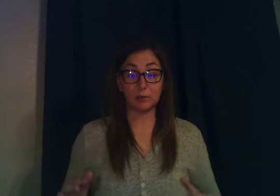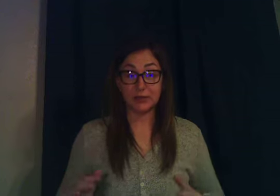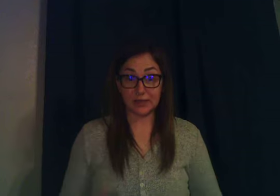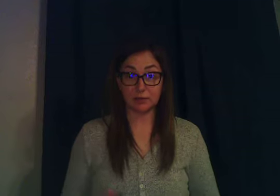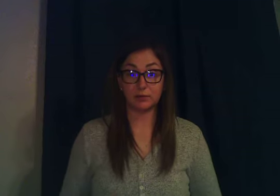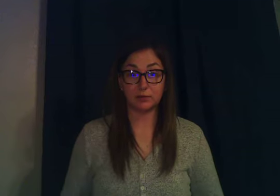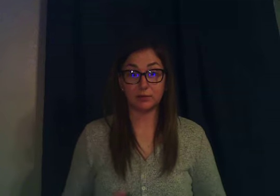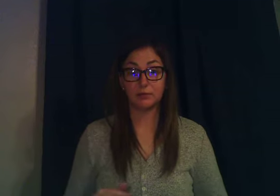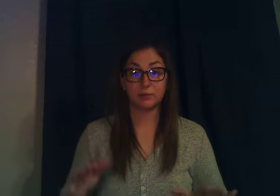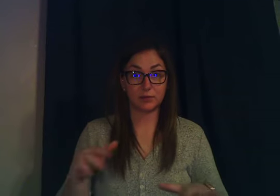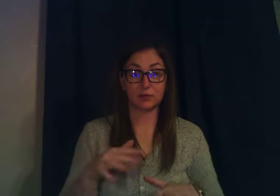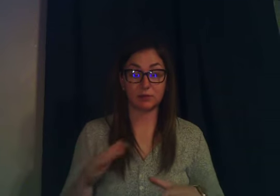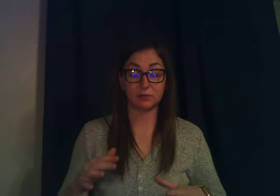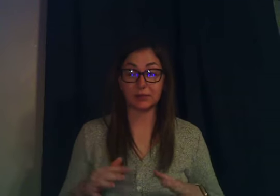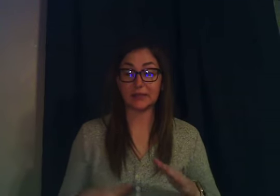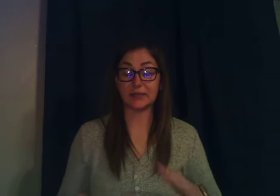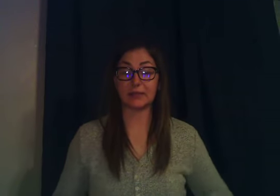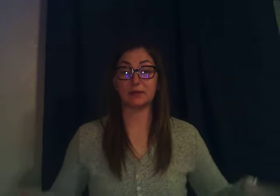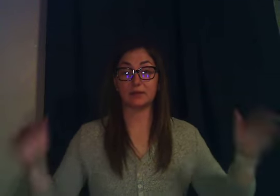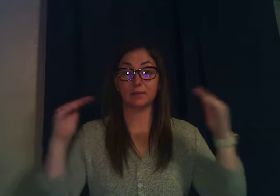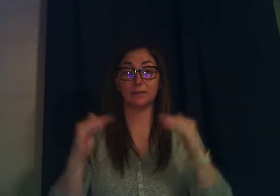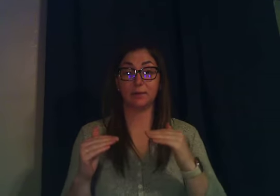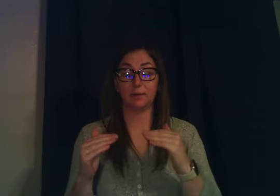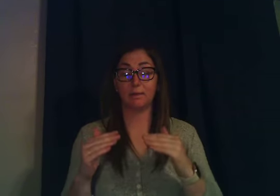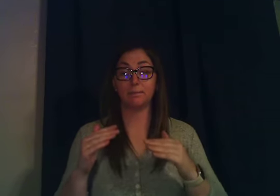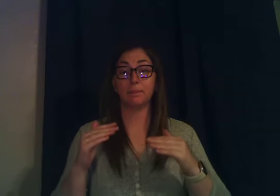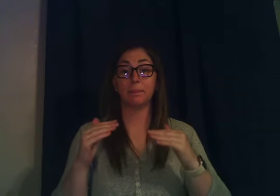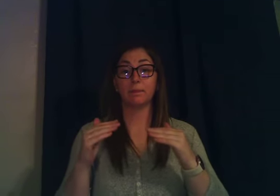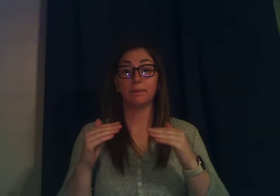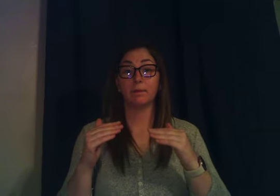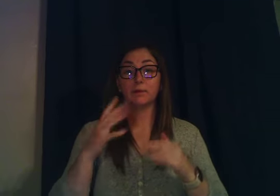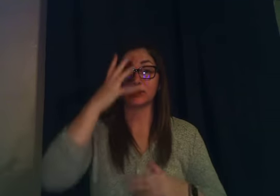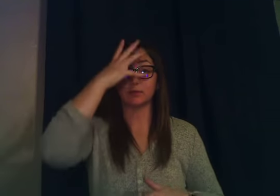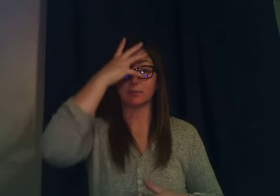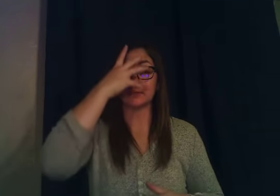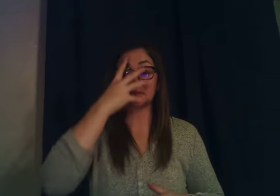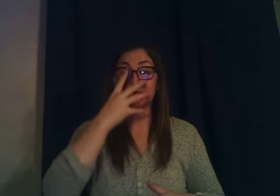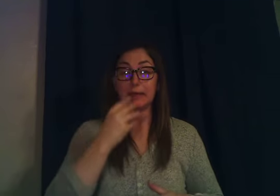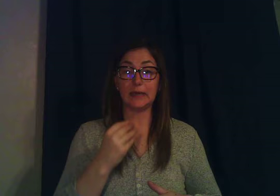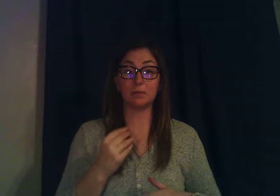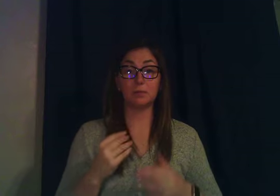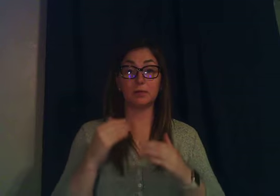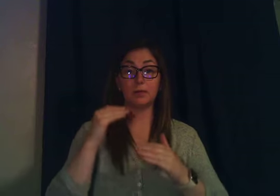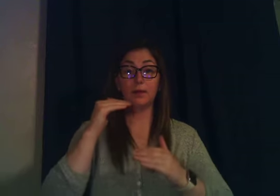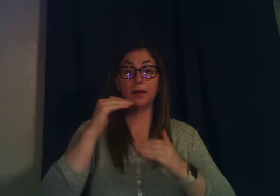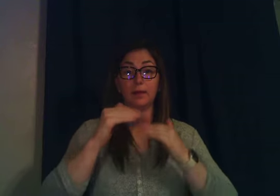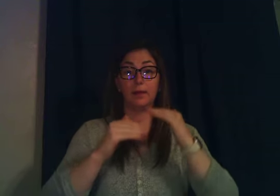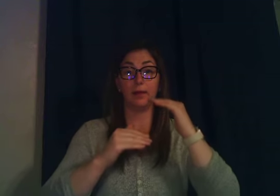it down so you can really see it. Okay? So sleep in